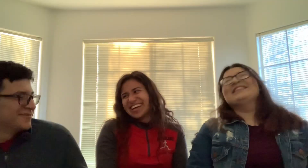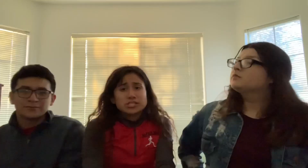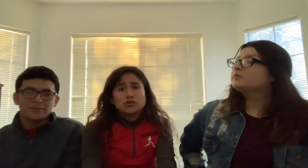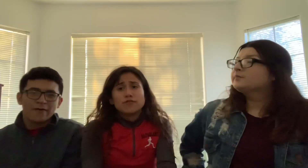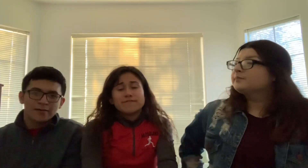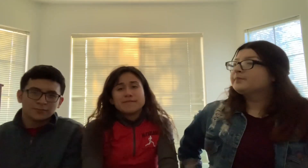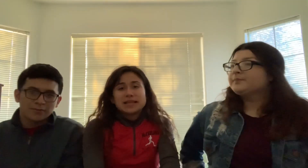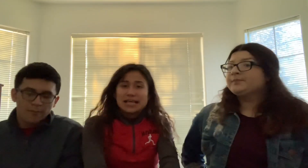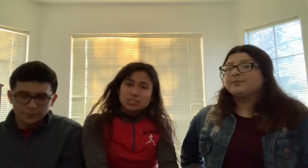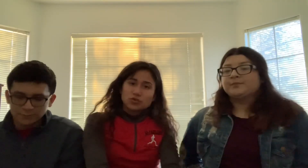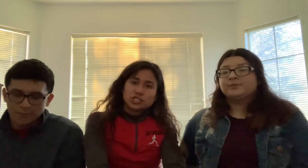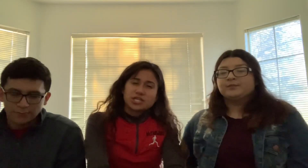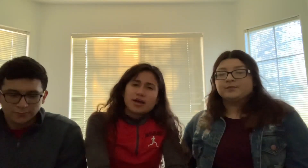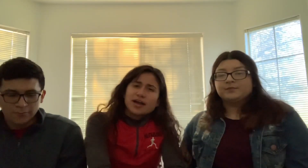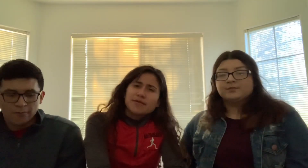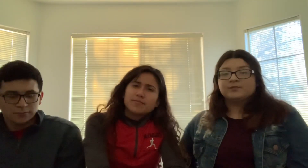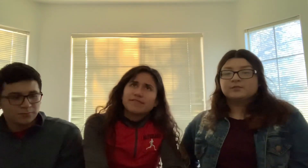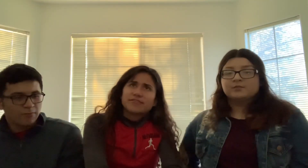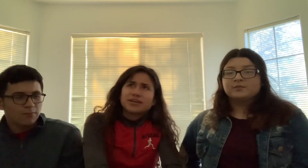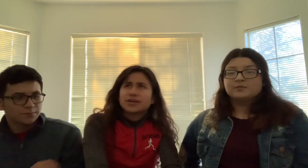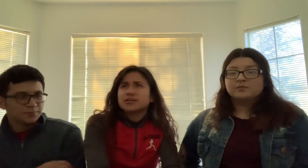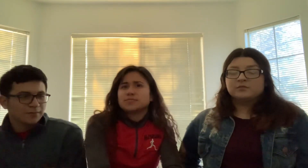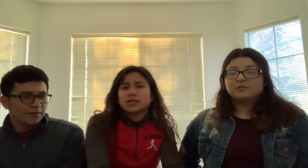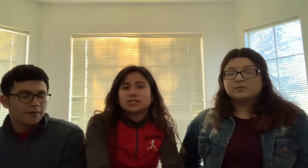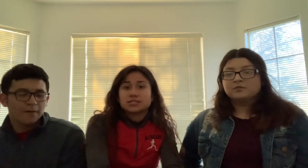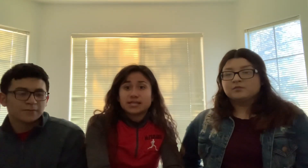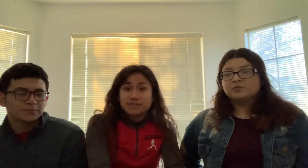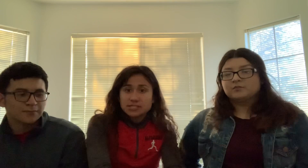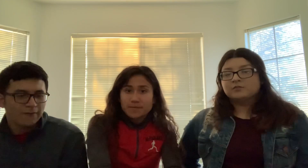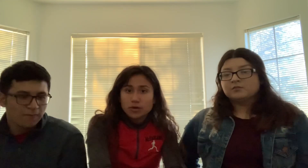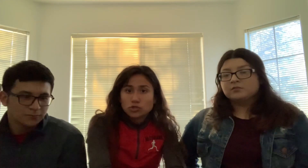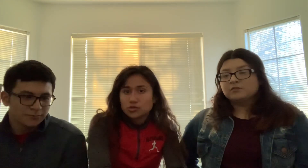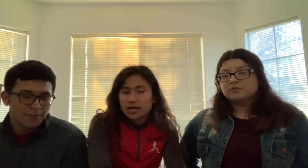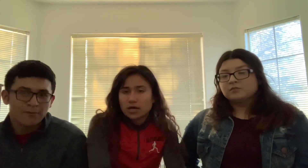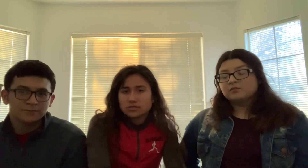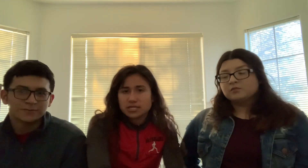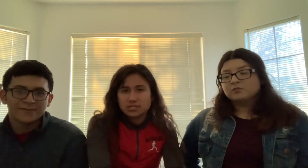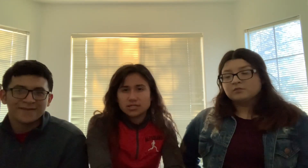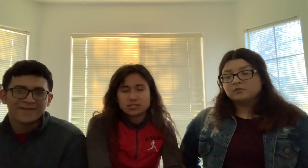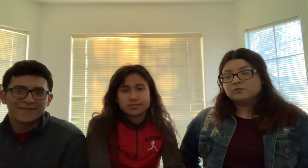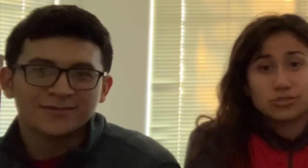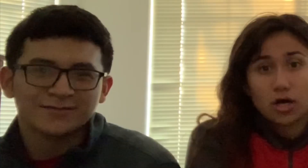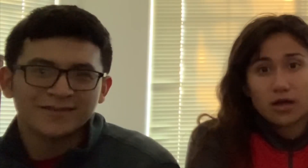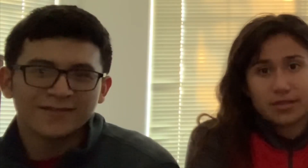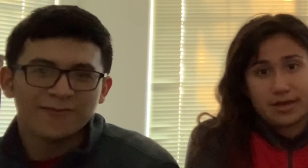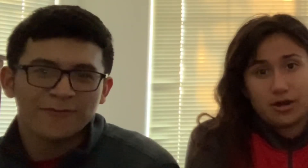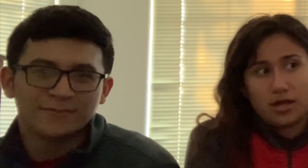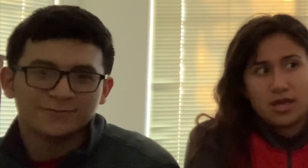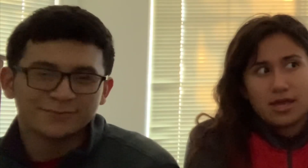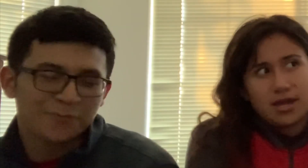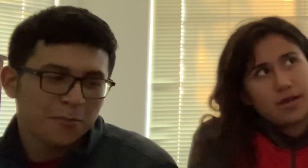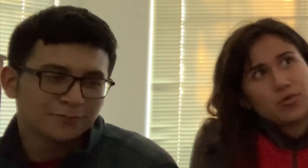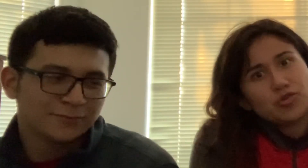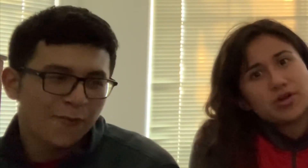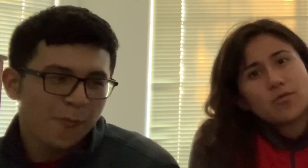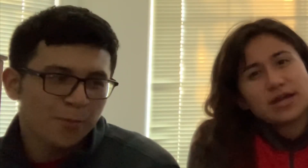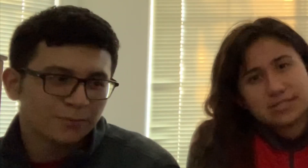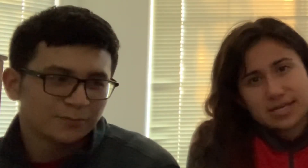So for my last question, I'm very curious about this because every time I go to her house, I see this little dog there, and I'm wondering why it's there.